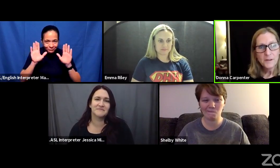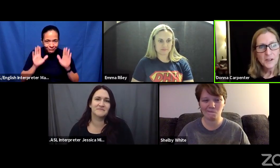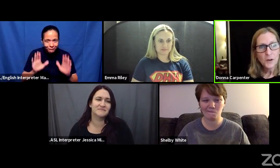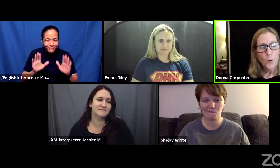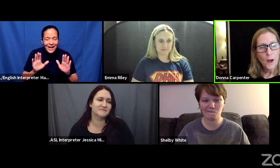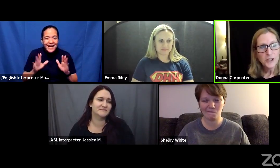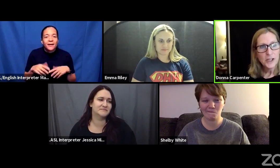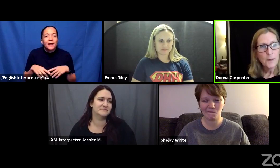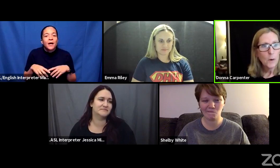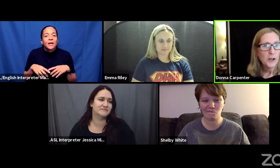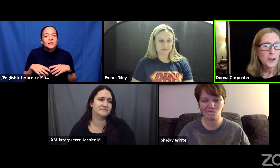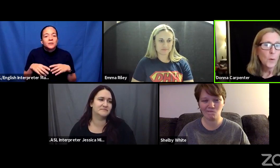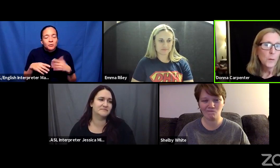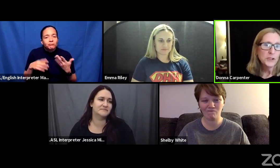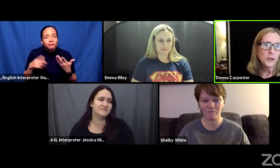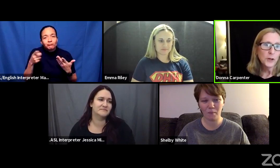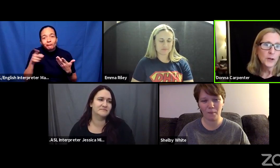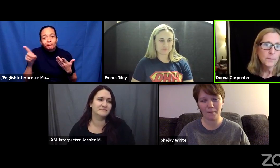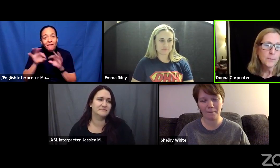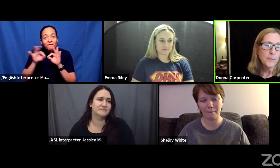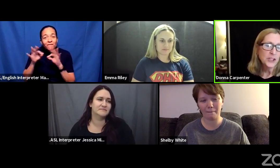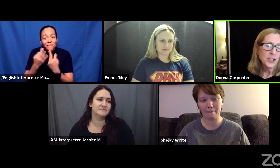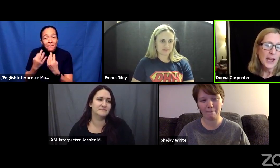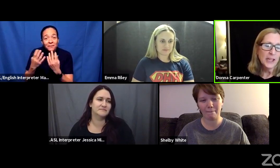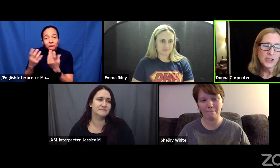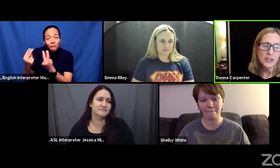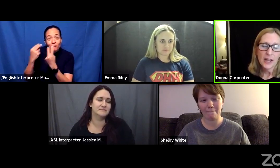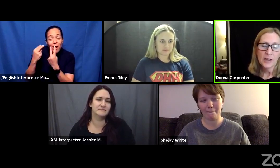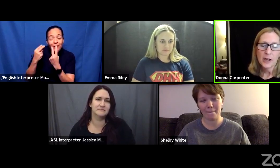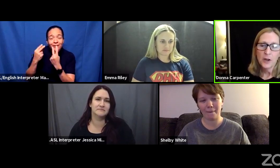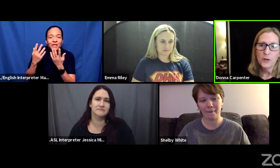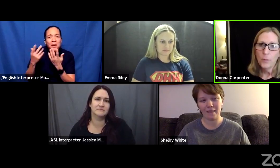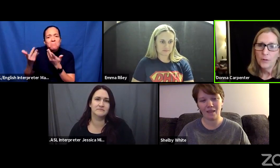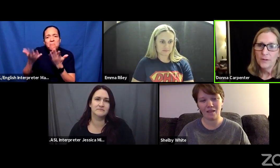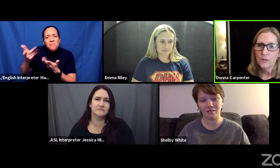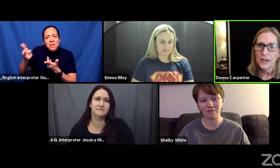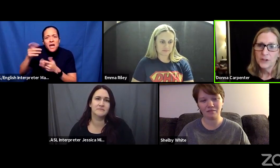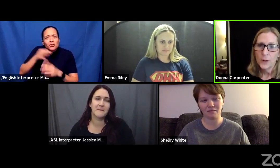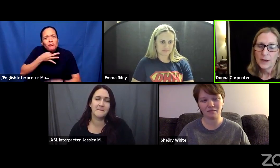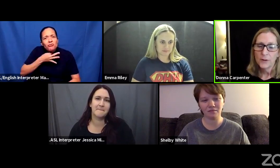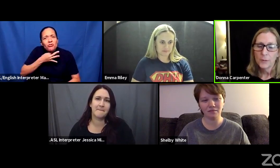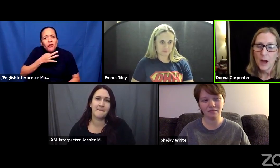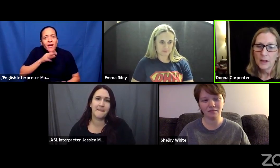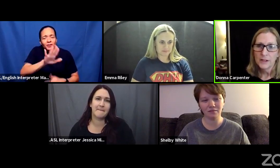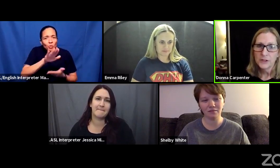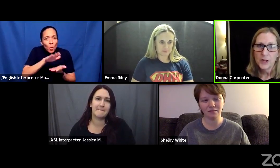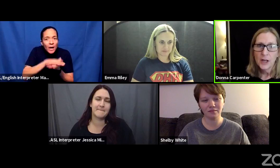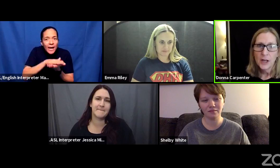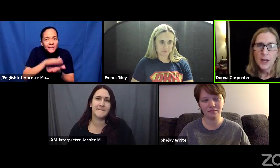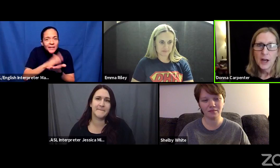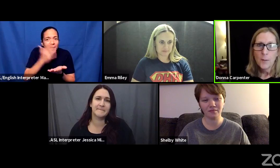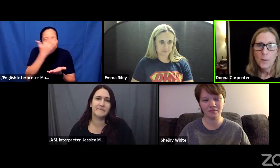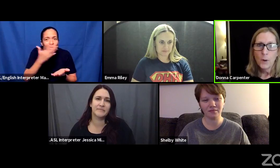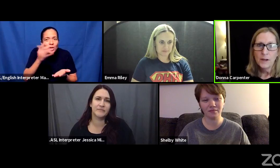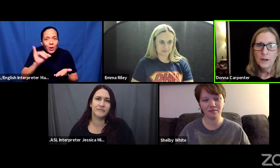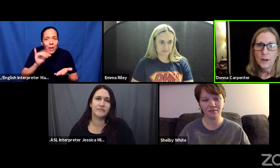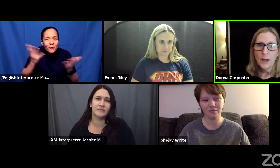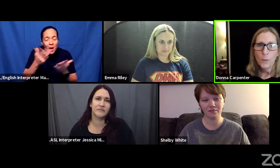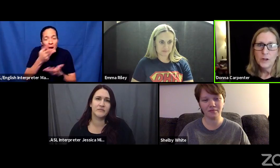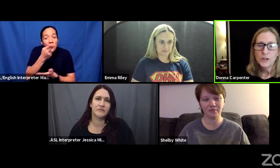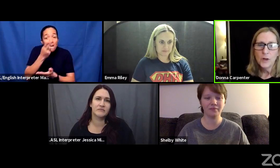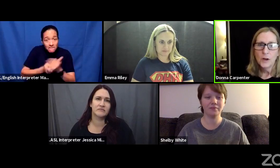for our families that are watching and may want to know, what was your education like? I know you both have graduated from college,